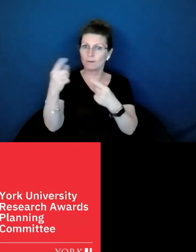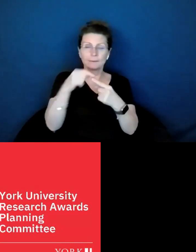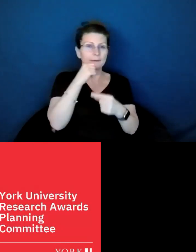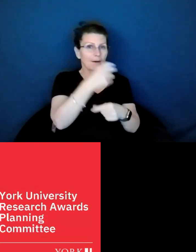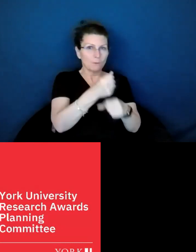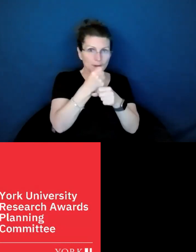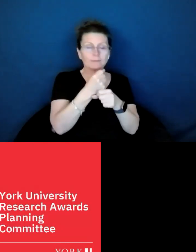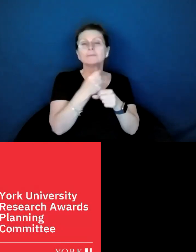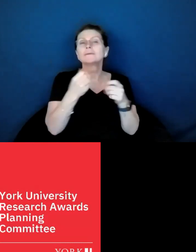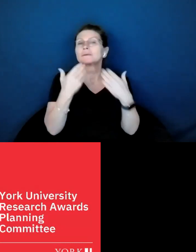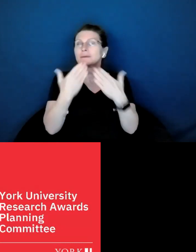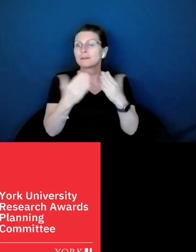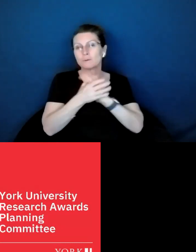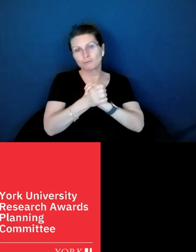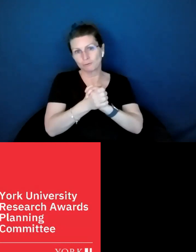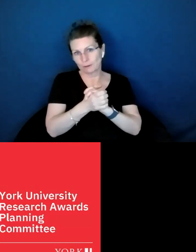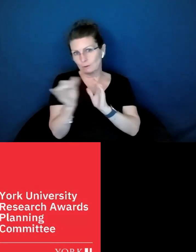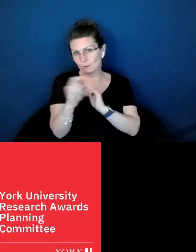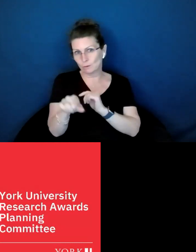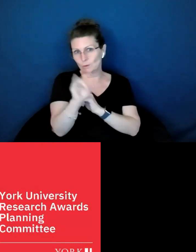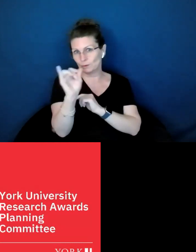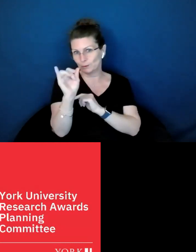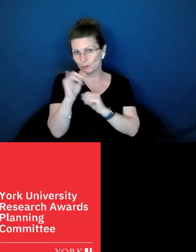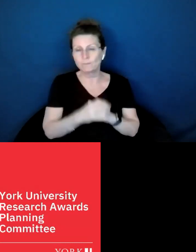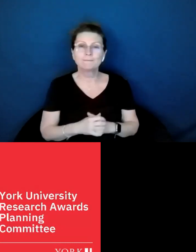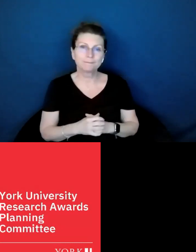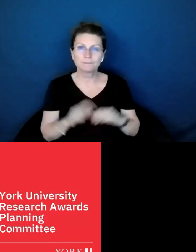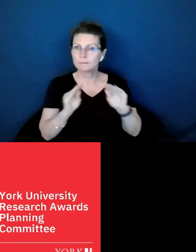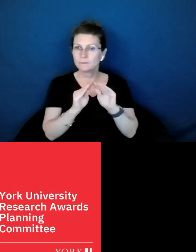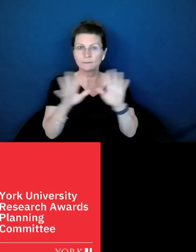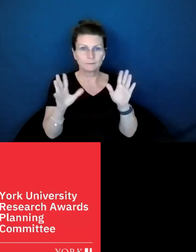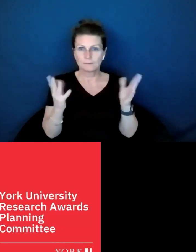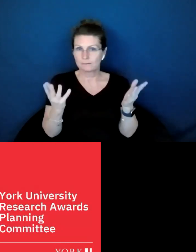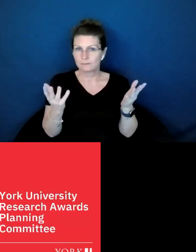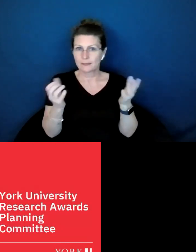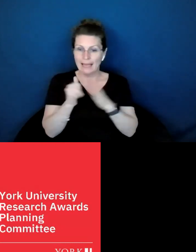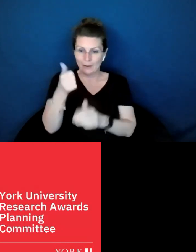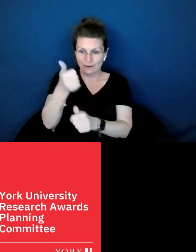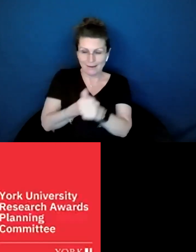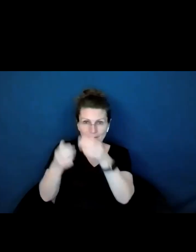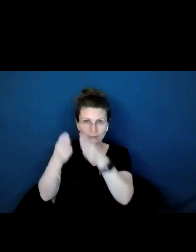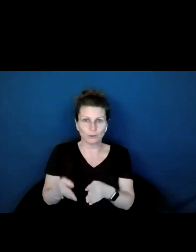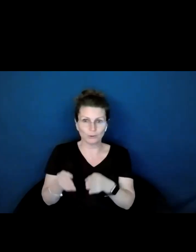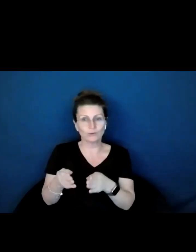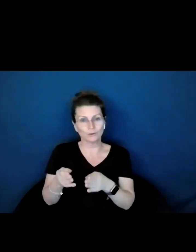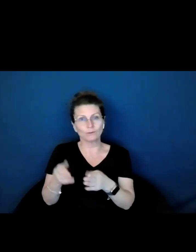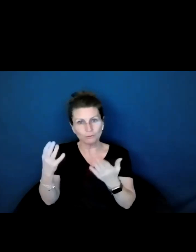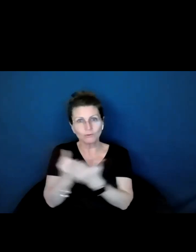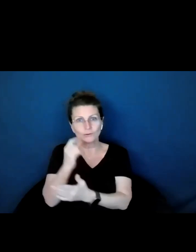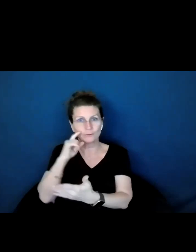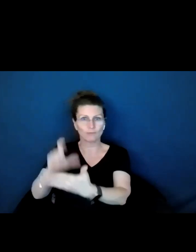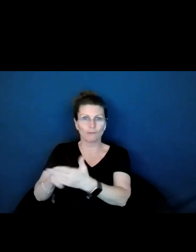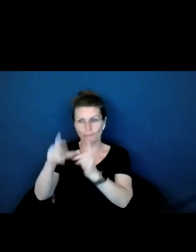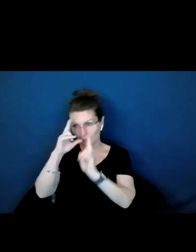want to extend my congratulations on your nominations. It is abundantly clear how every nominee was deserving of acknowledgement. Final thanks